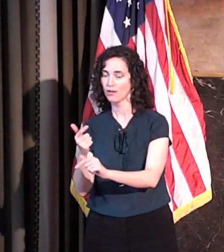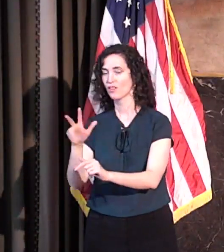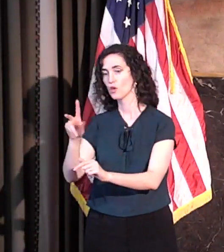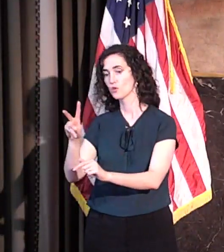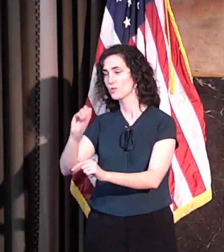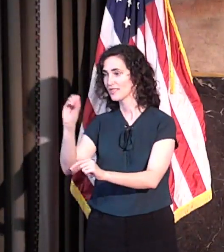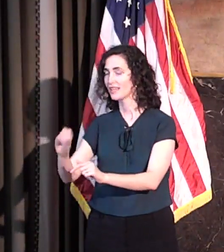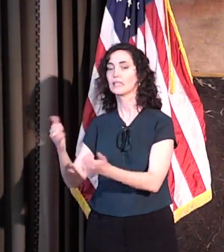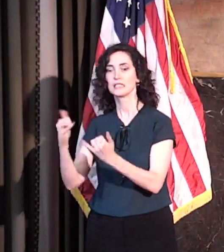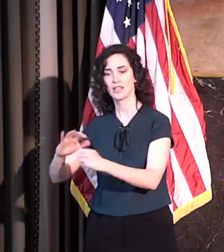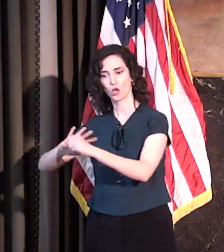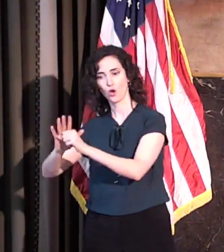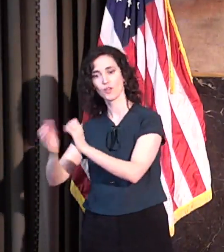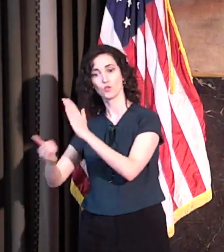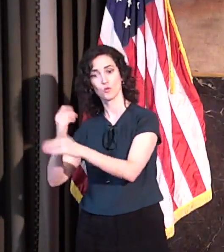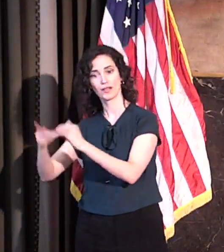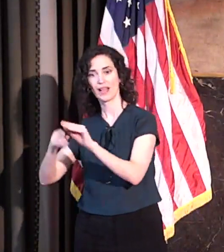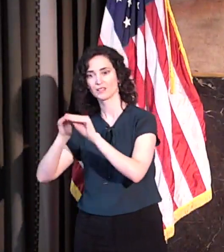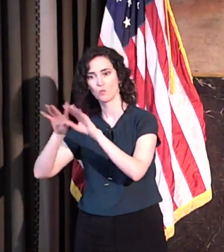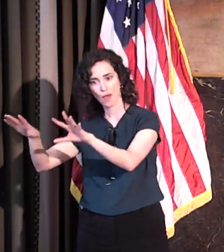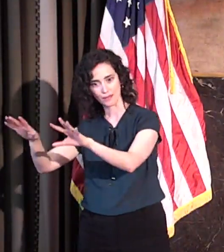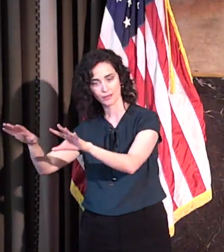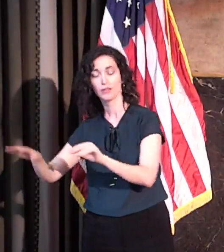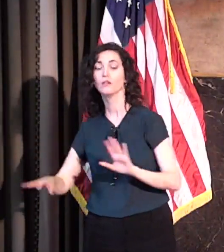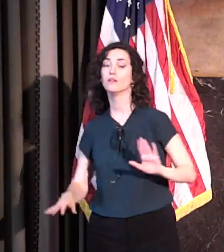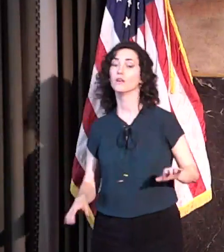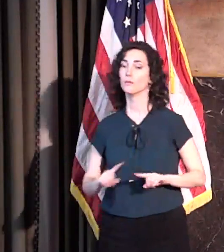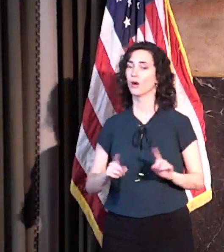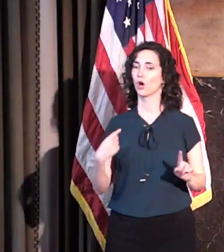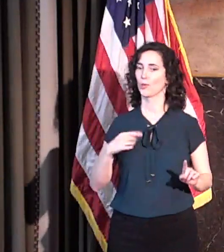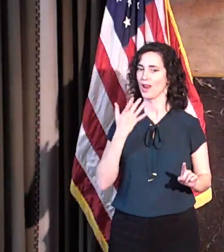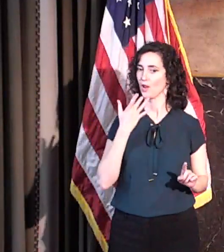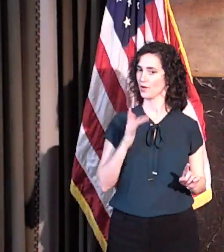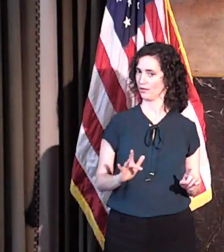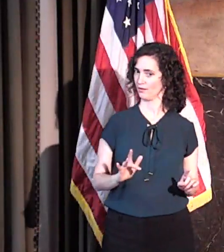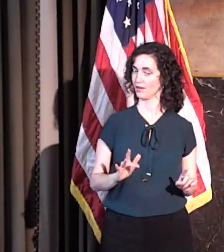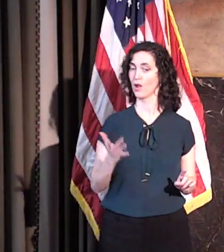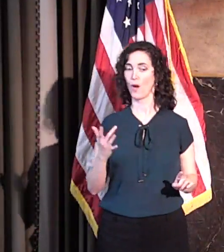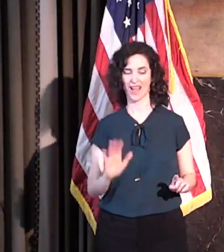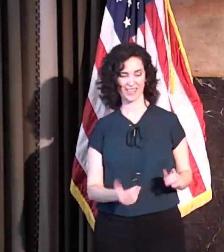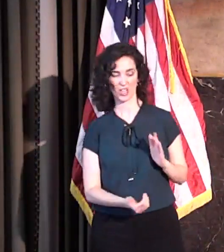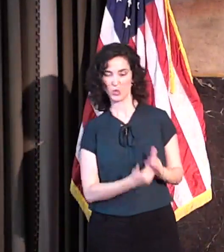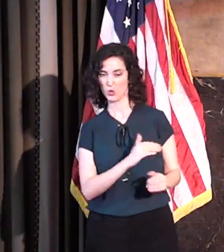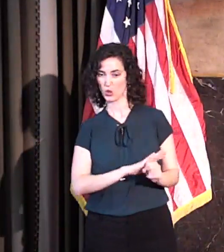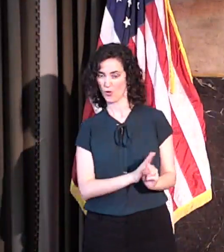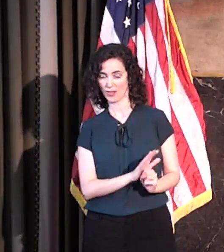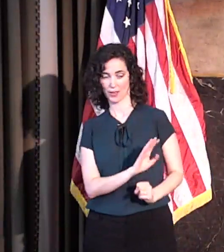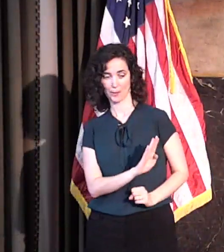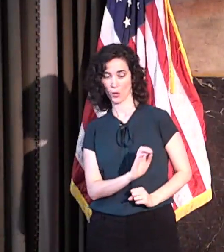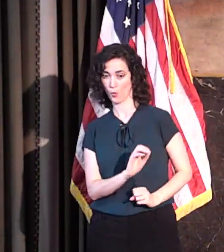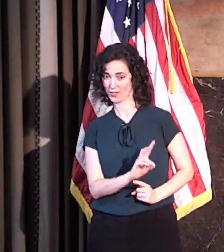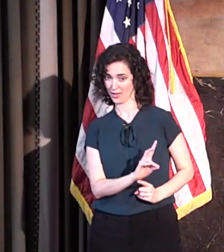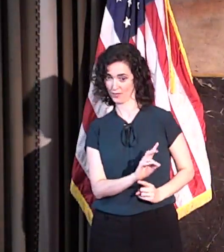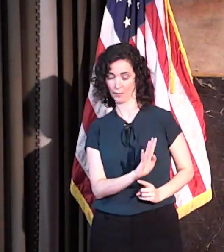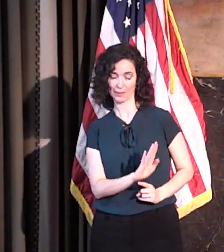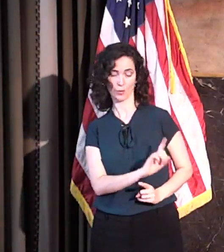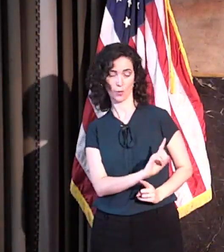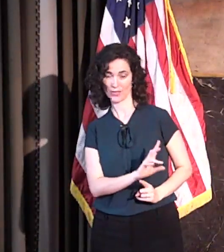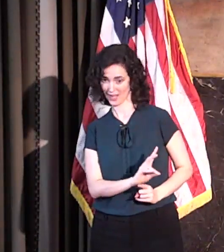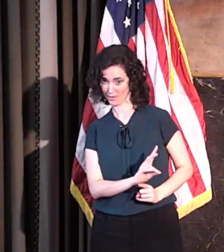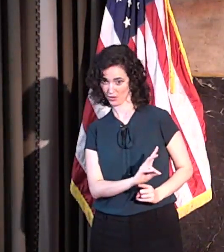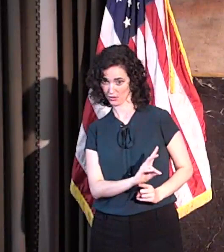we are fortunate now in that Louisiana does not have as much of the variant as the U.S.